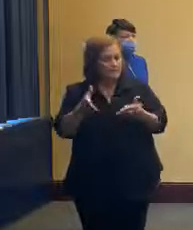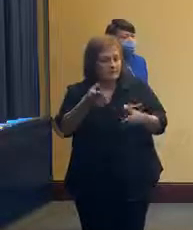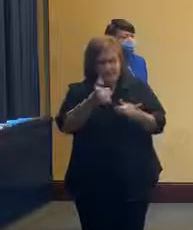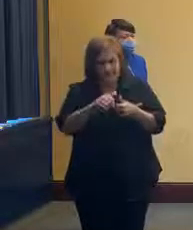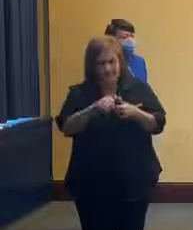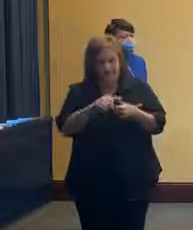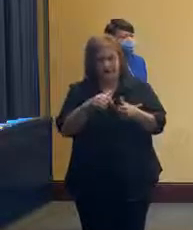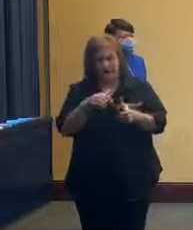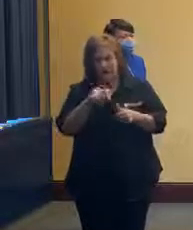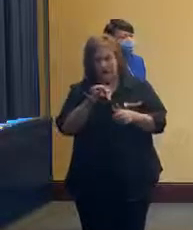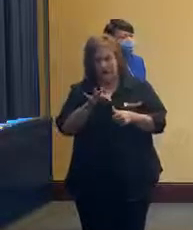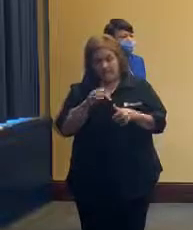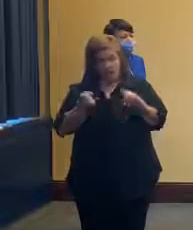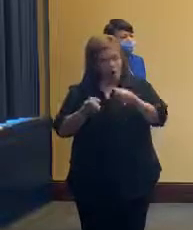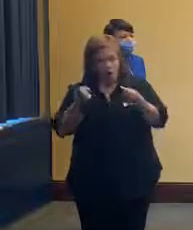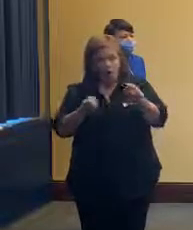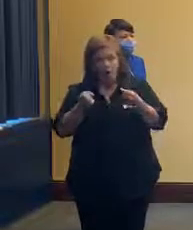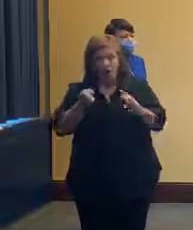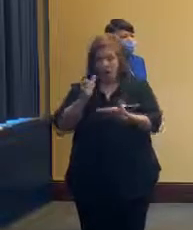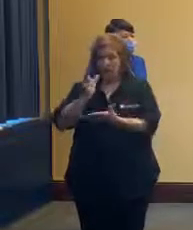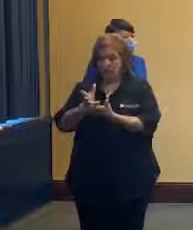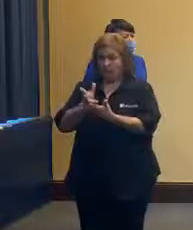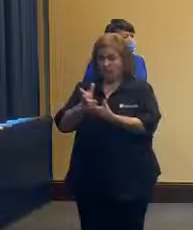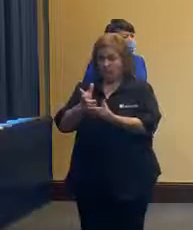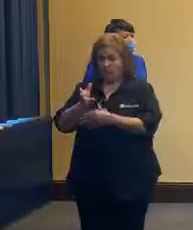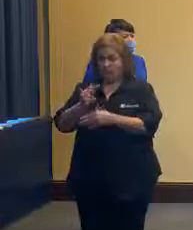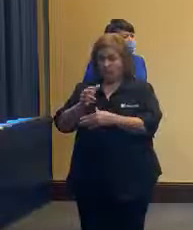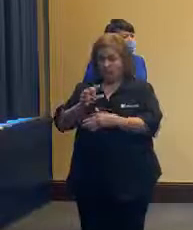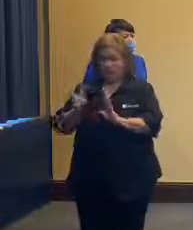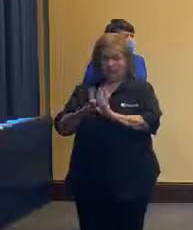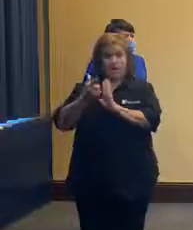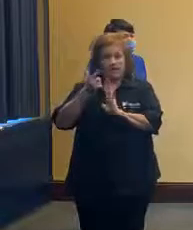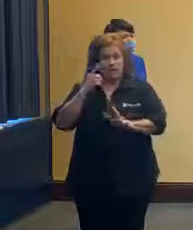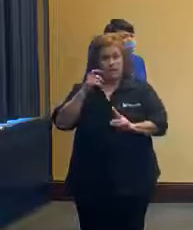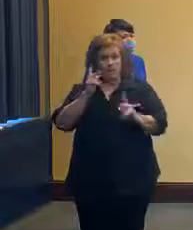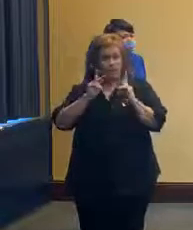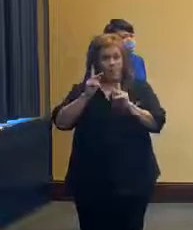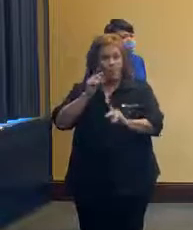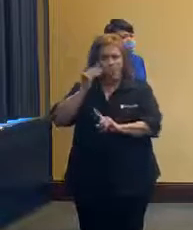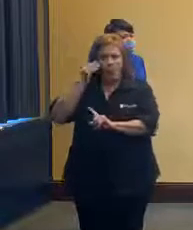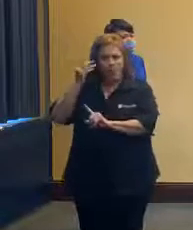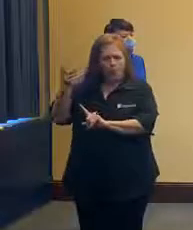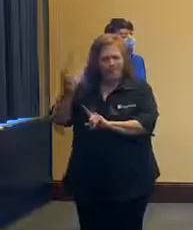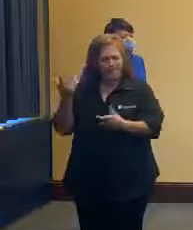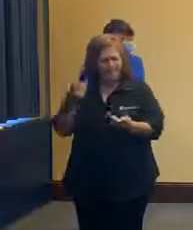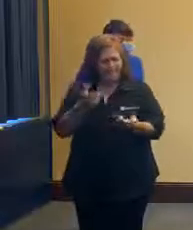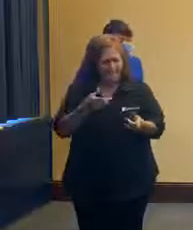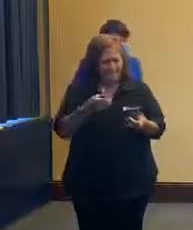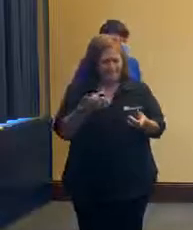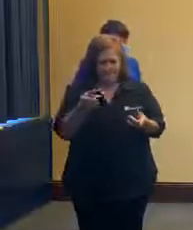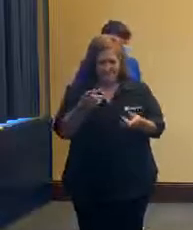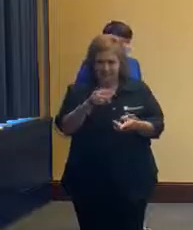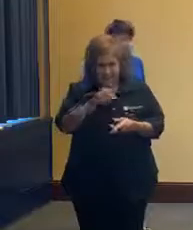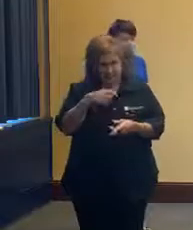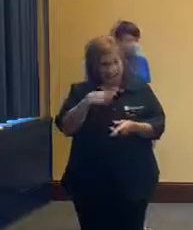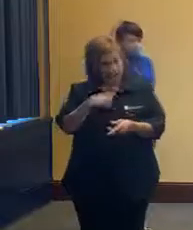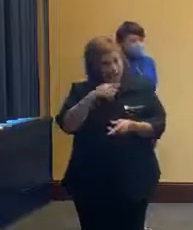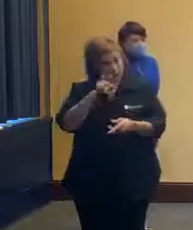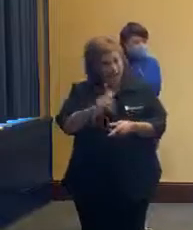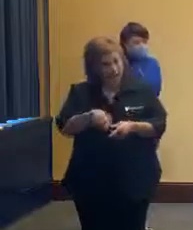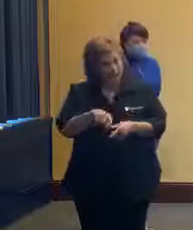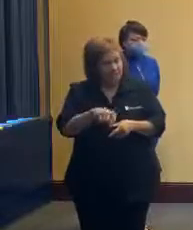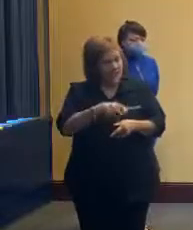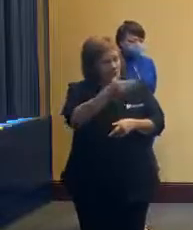mentioned as well, if cars are not being parked illegally throughout the city because people are at home, do you have to engage in the size of